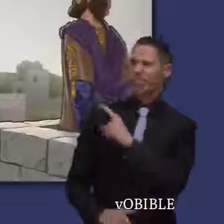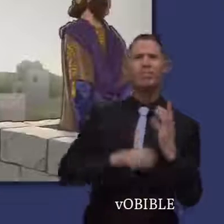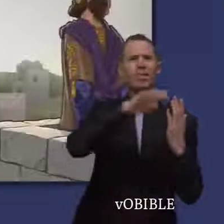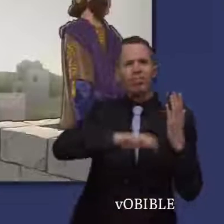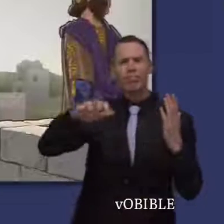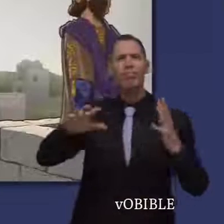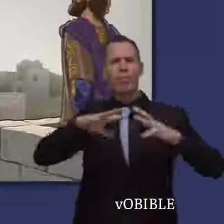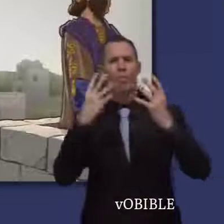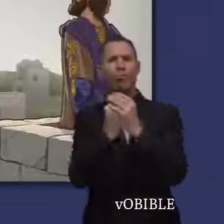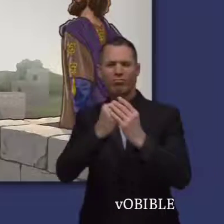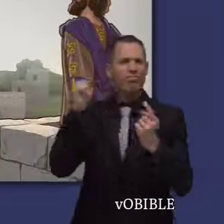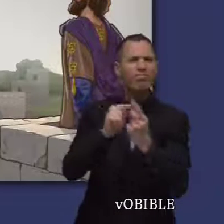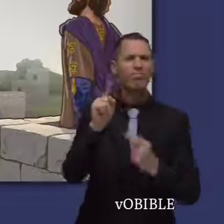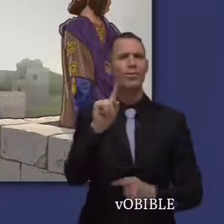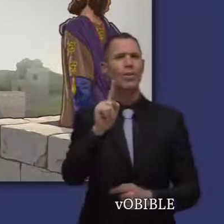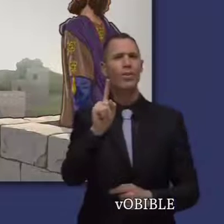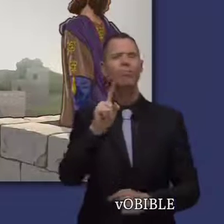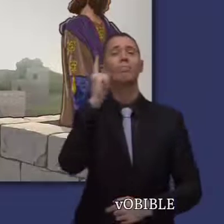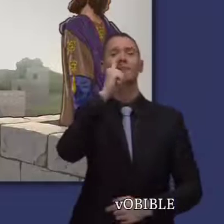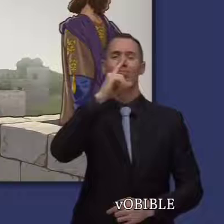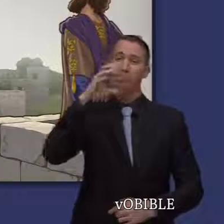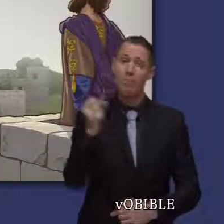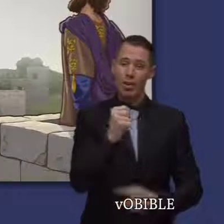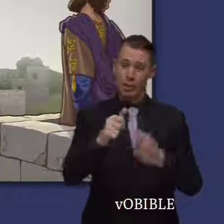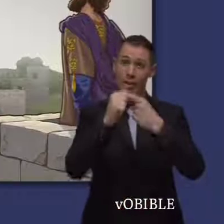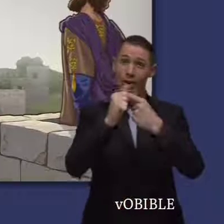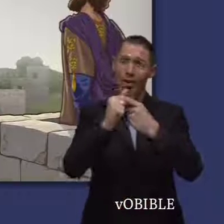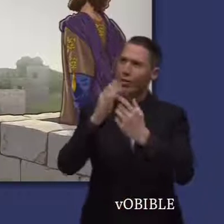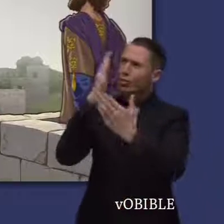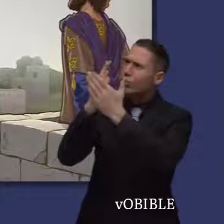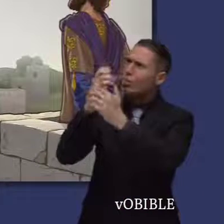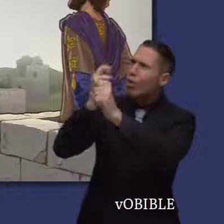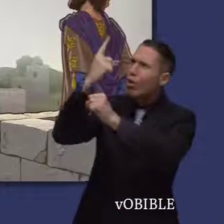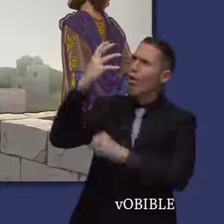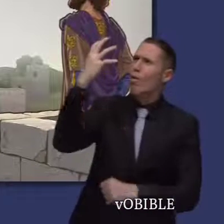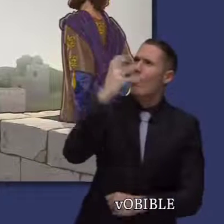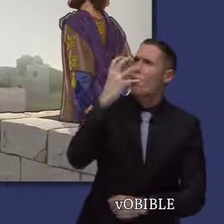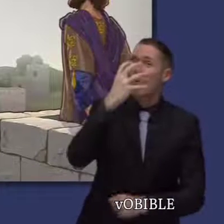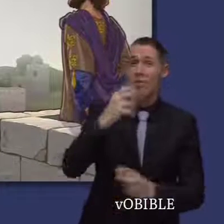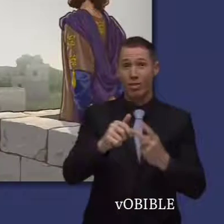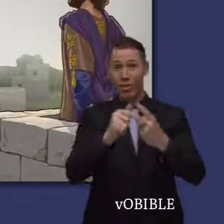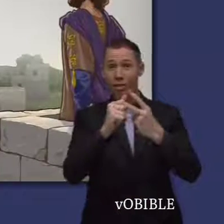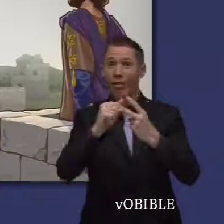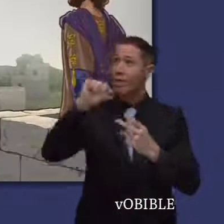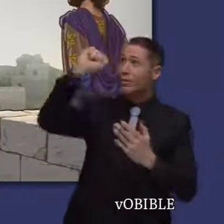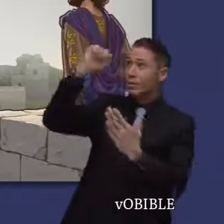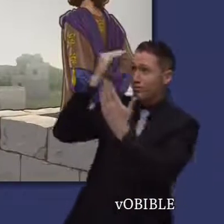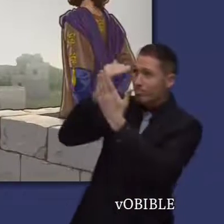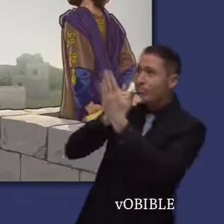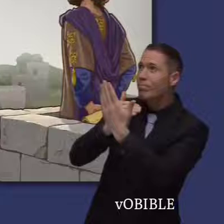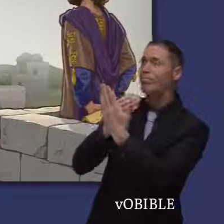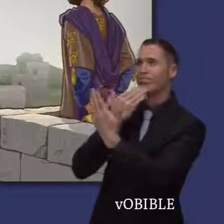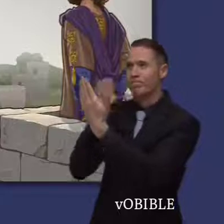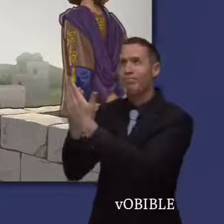Then he sums up all that he discussed with the words, "Fear the true God and keep his commandments, for this